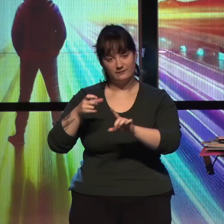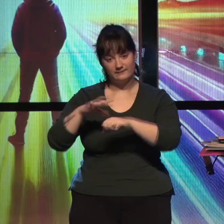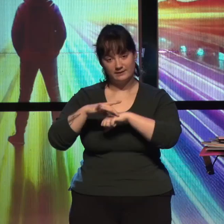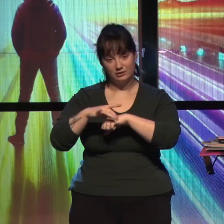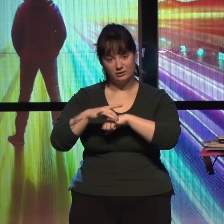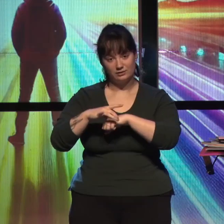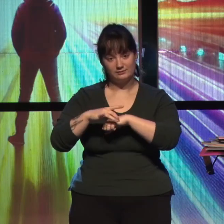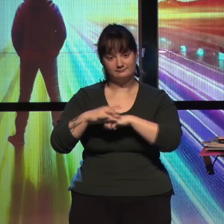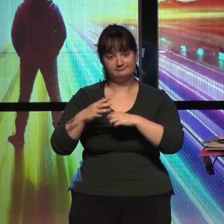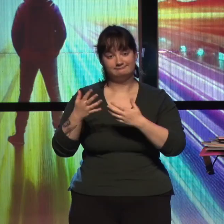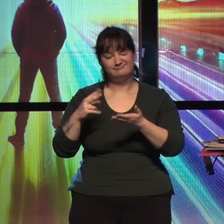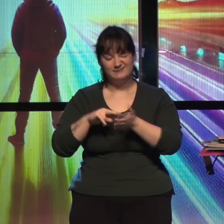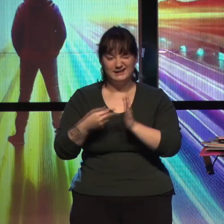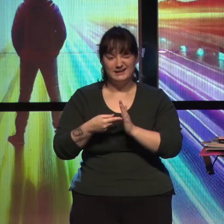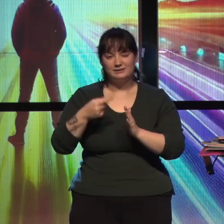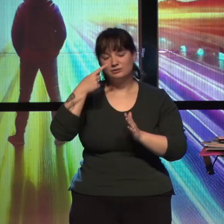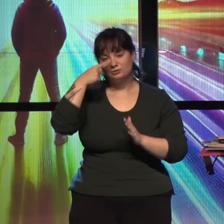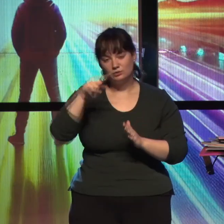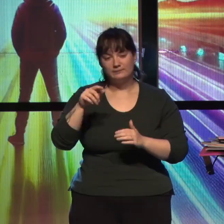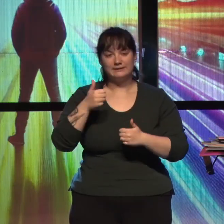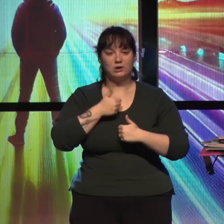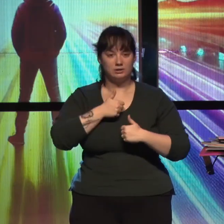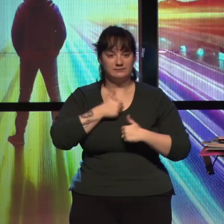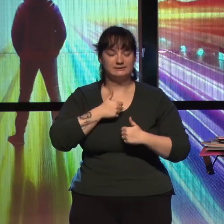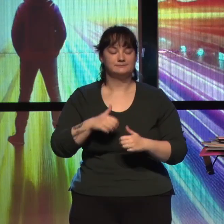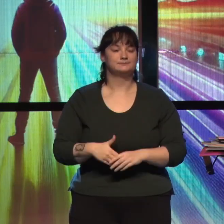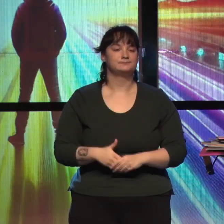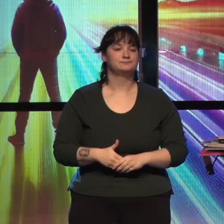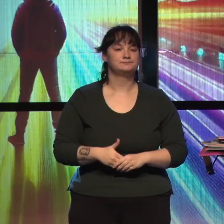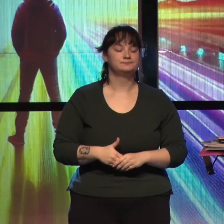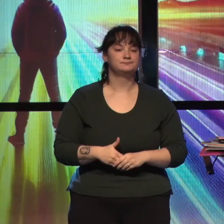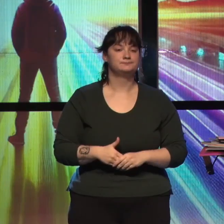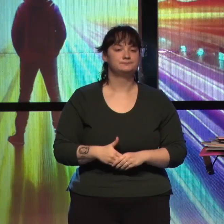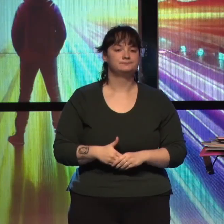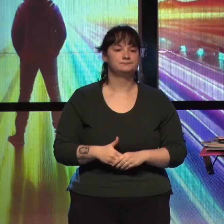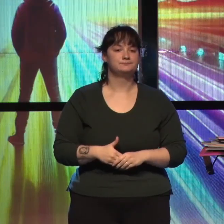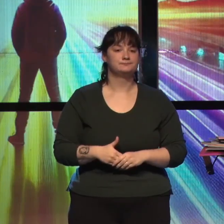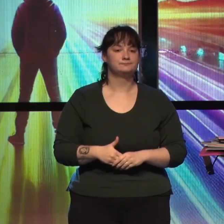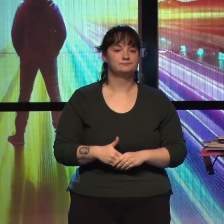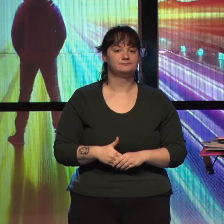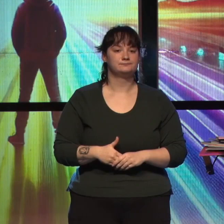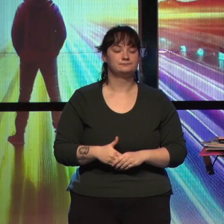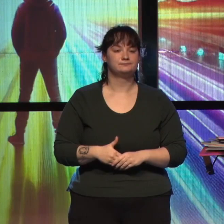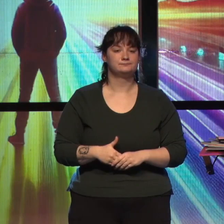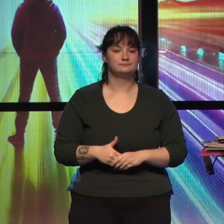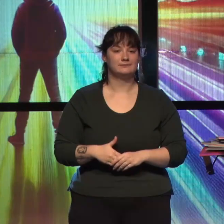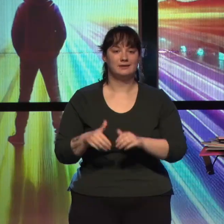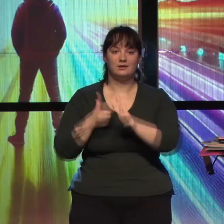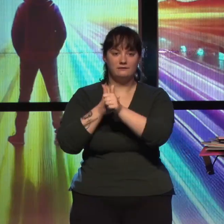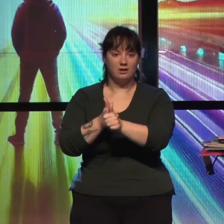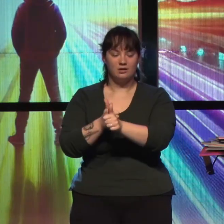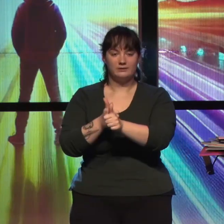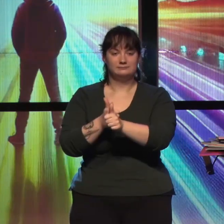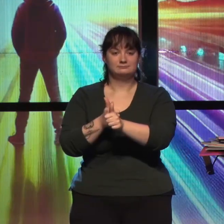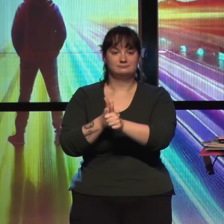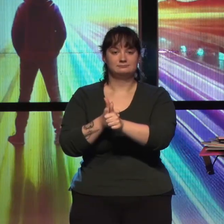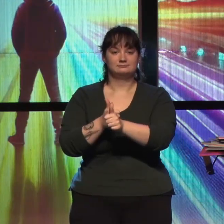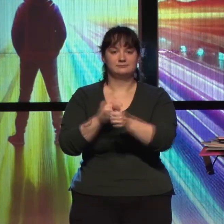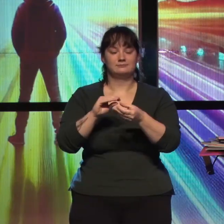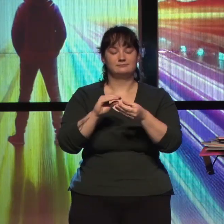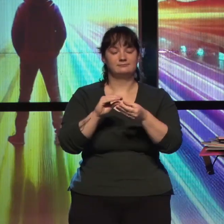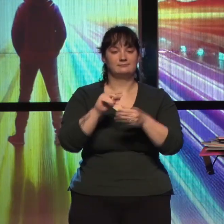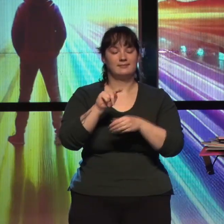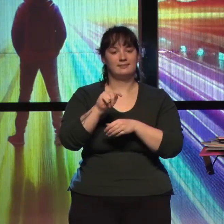Roman army is what he's thinking of. And this mission is to embody the will of wild thing one and the dragon, and they are the chief